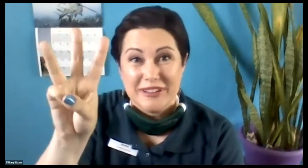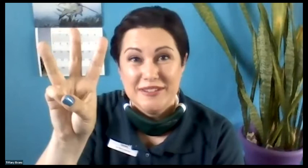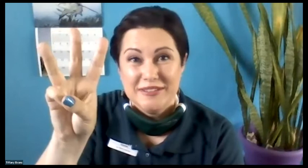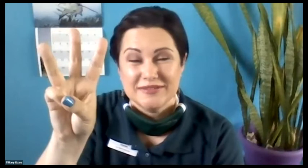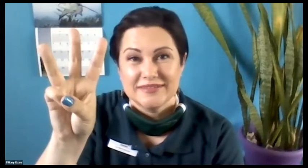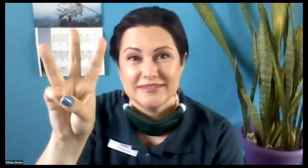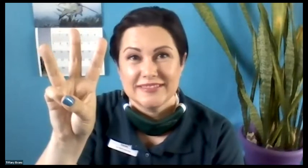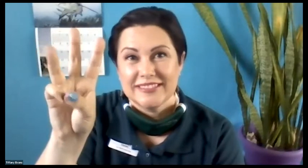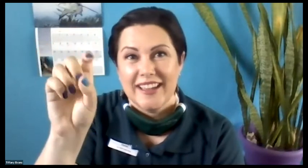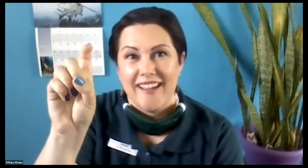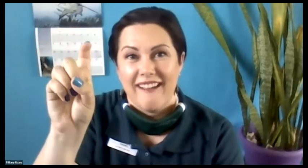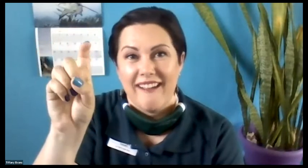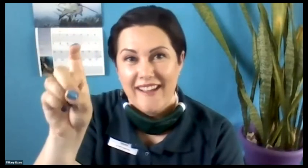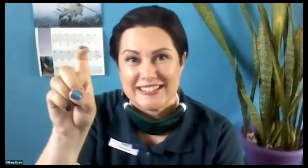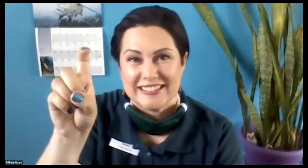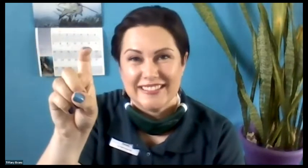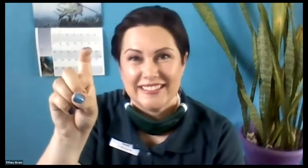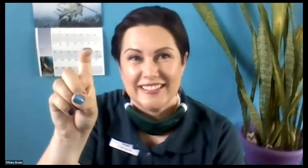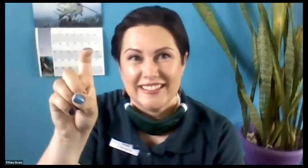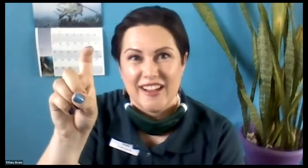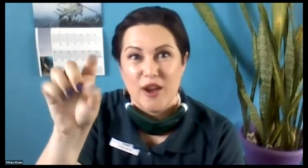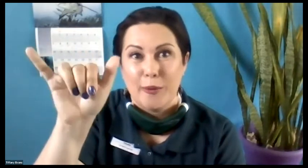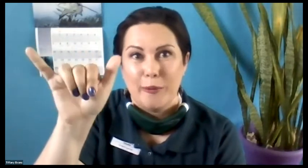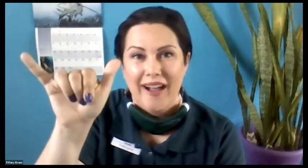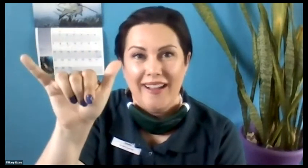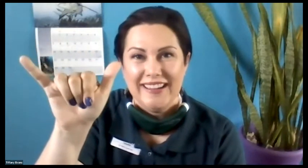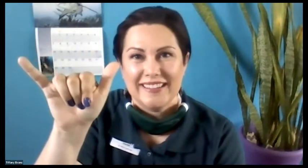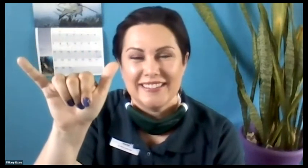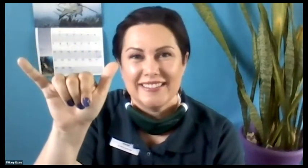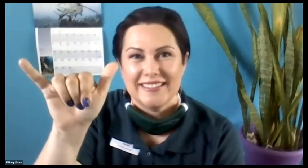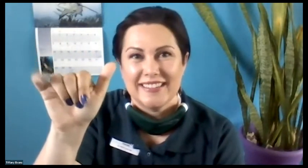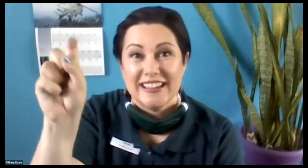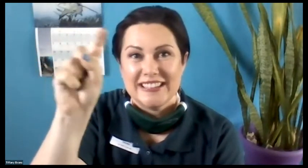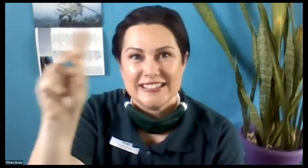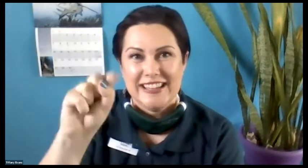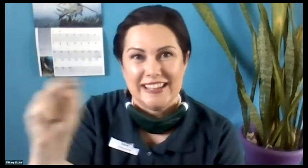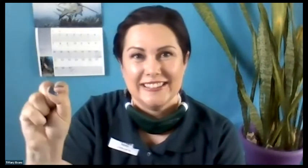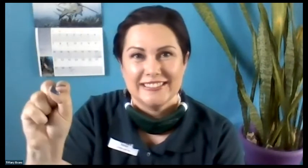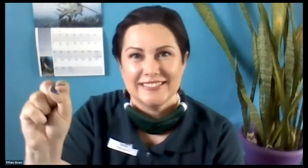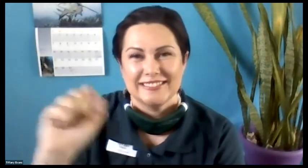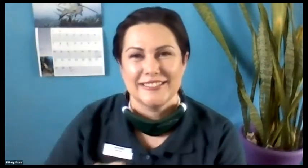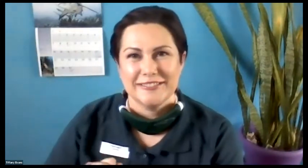W, X, Y, Z. Great